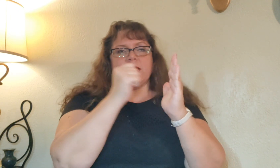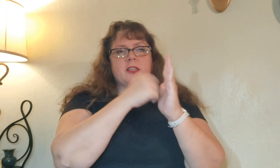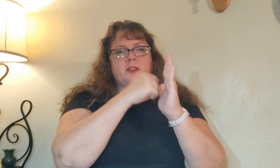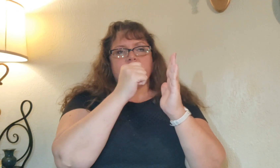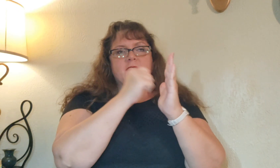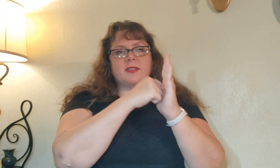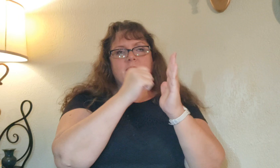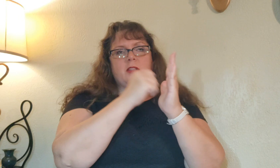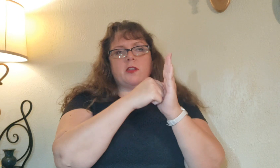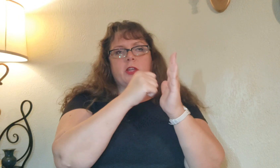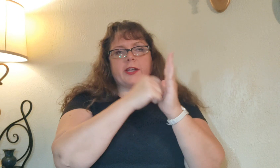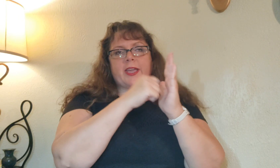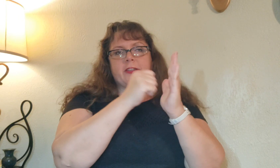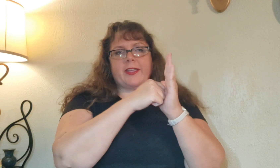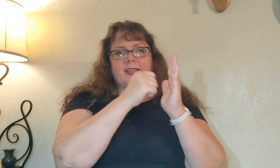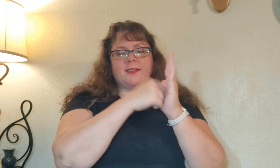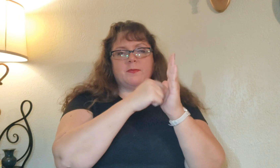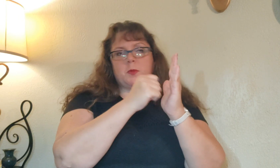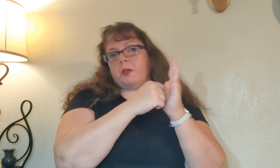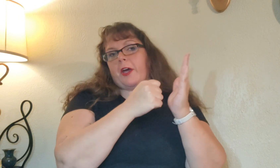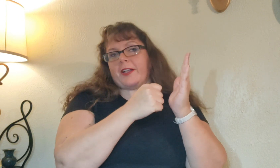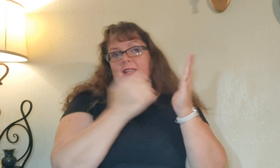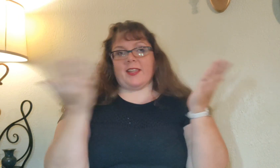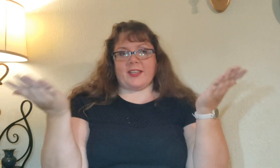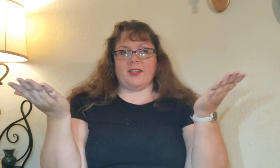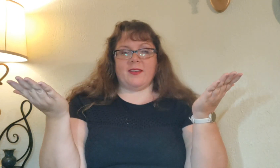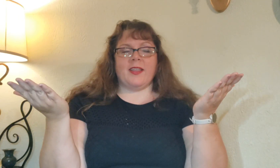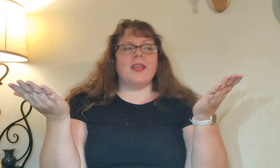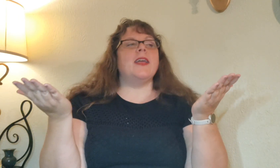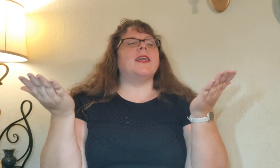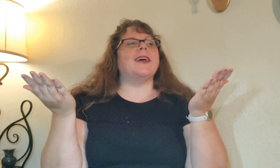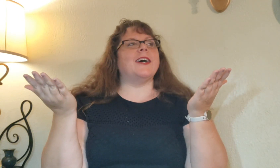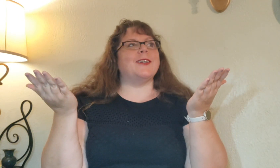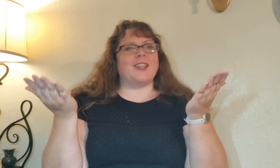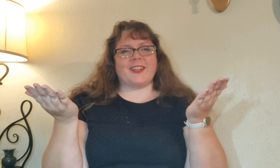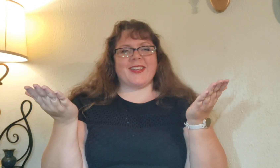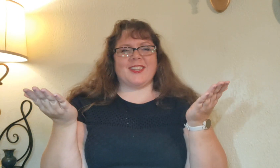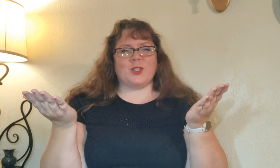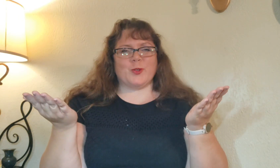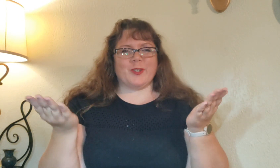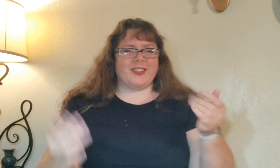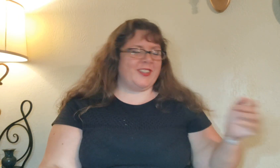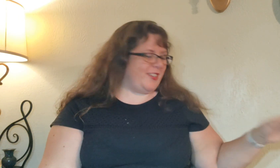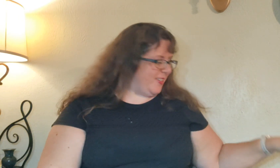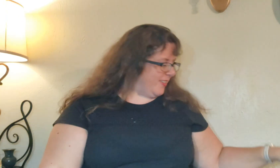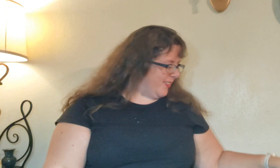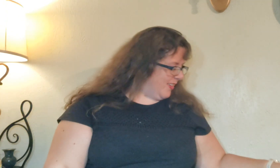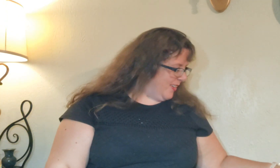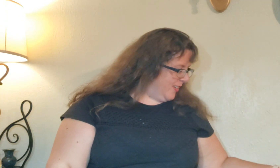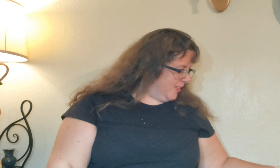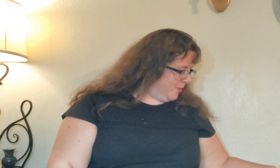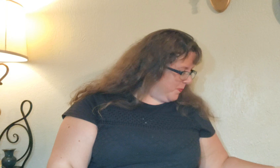and you just knock at your hand. You're knocking, like knocking at a door.